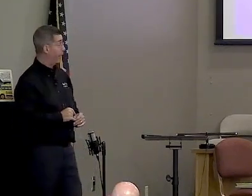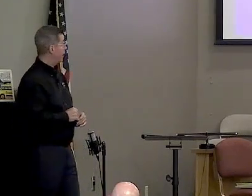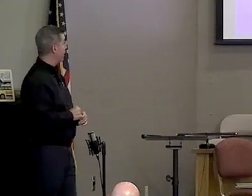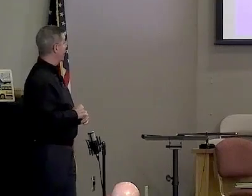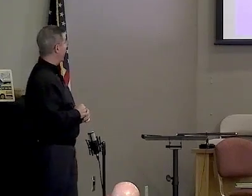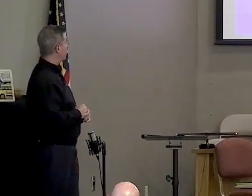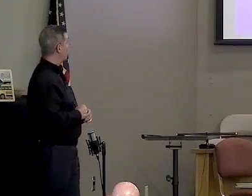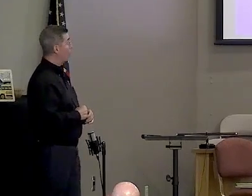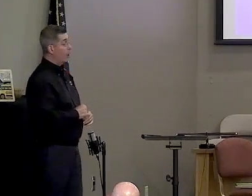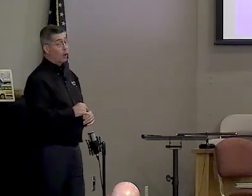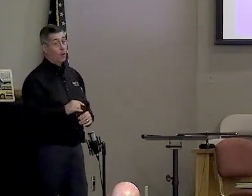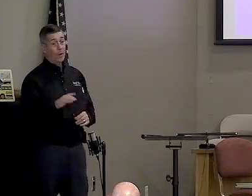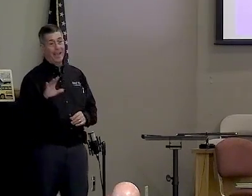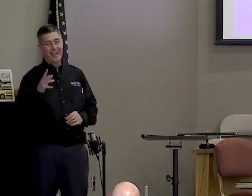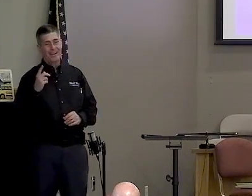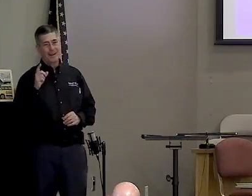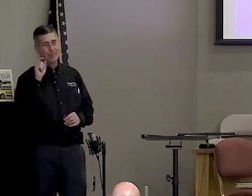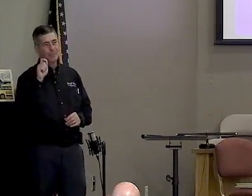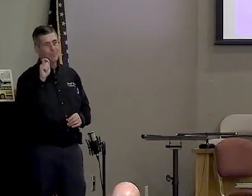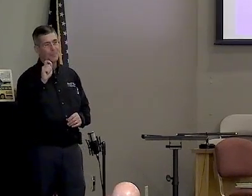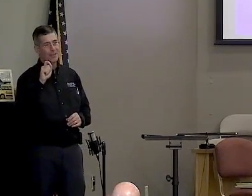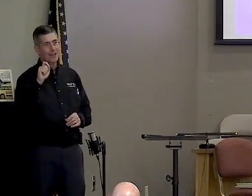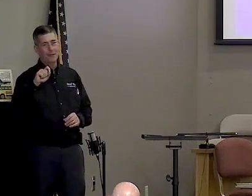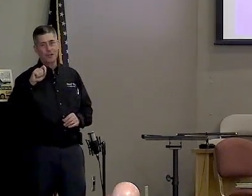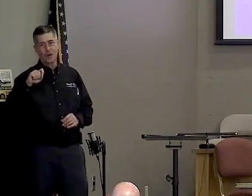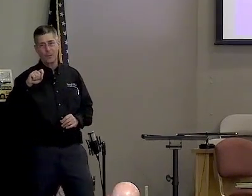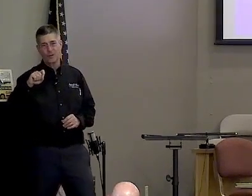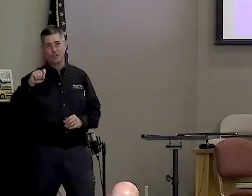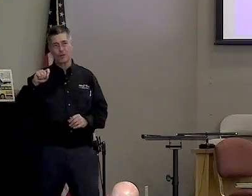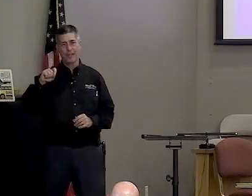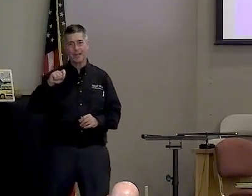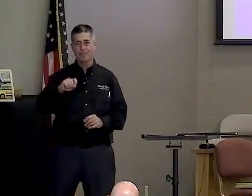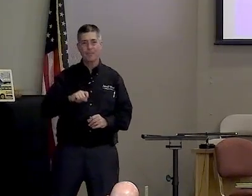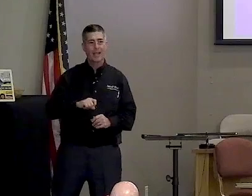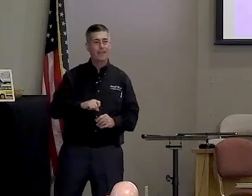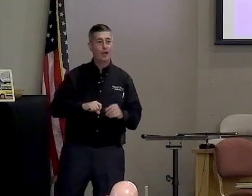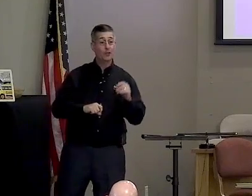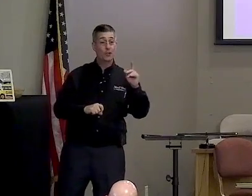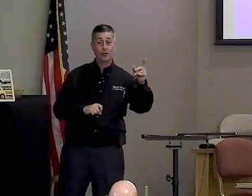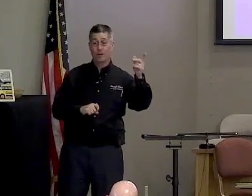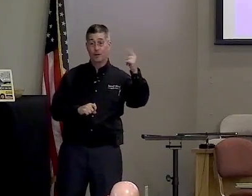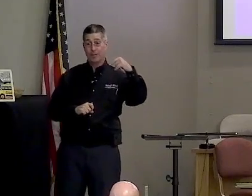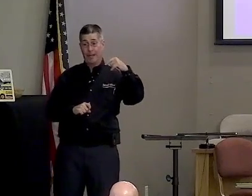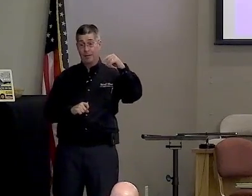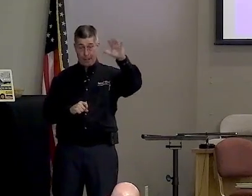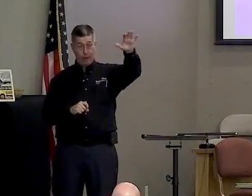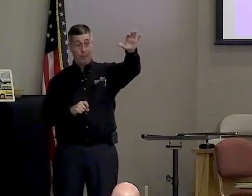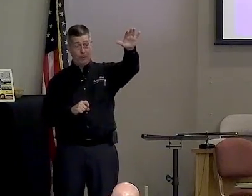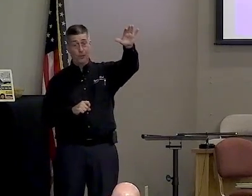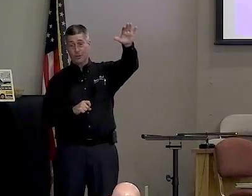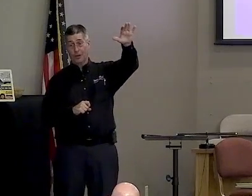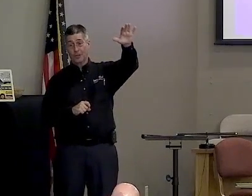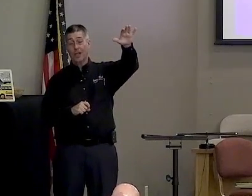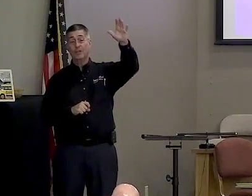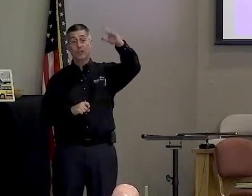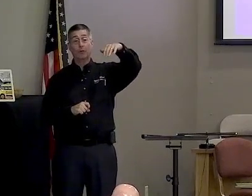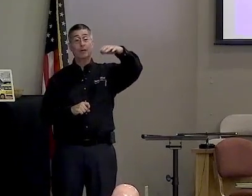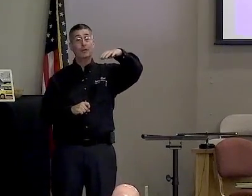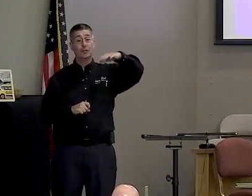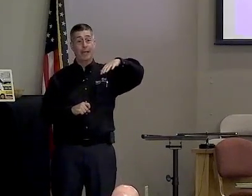it. And so, and let me say on the interpreter just for a second, they also don't understand, the hearing people in your church don't understand